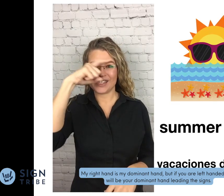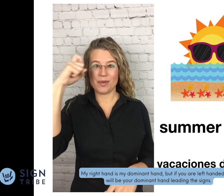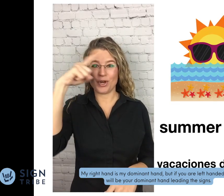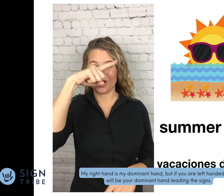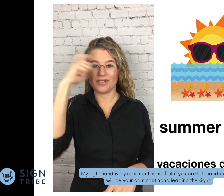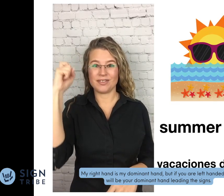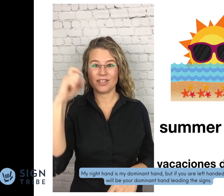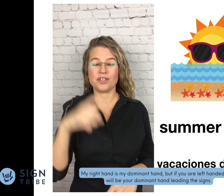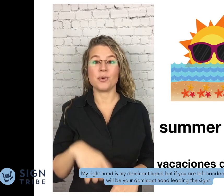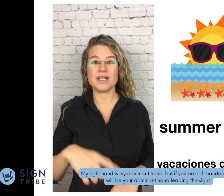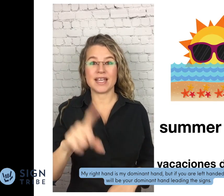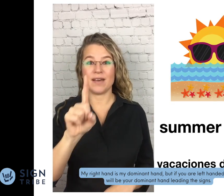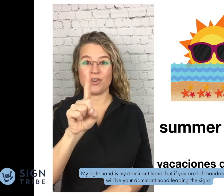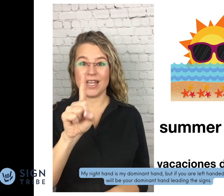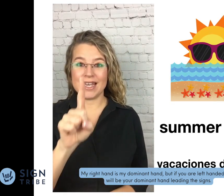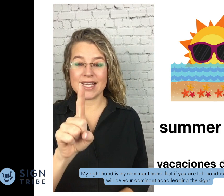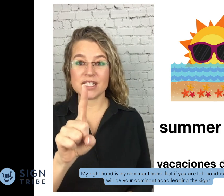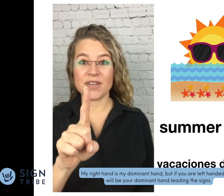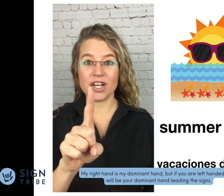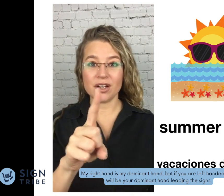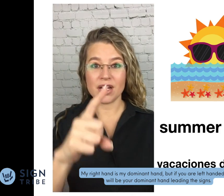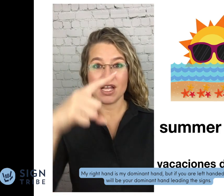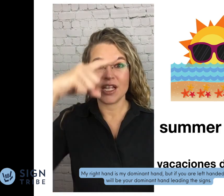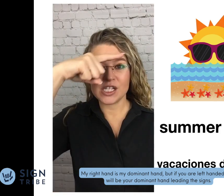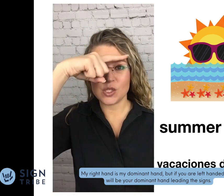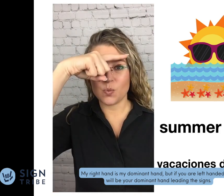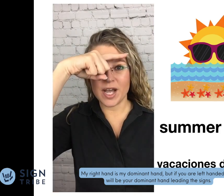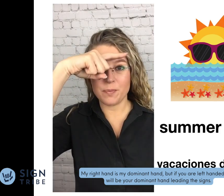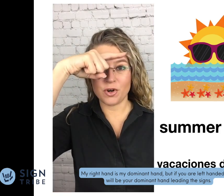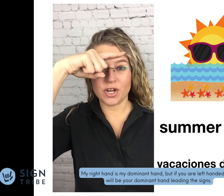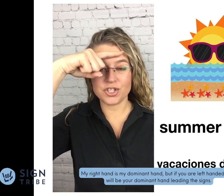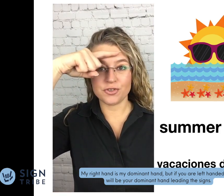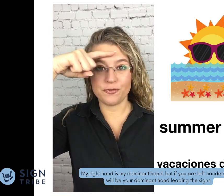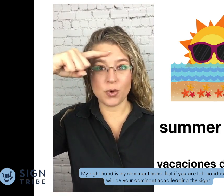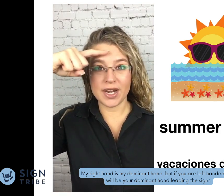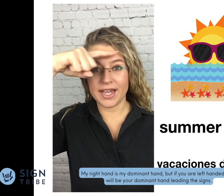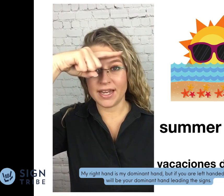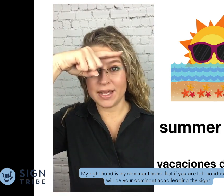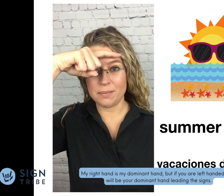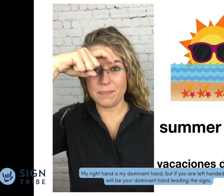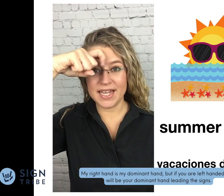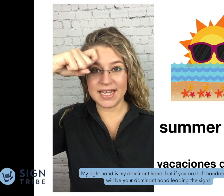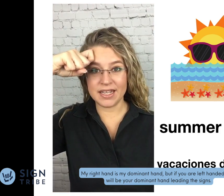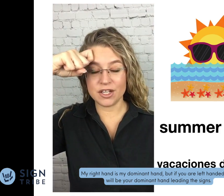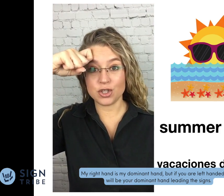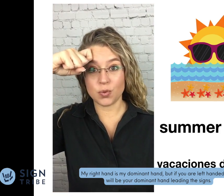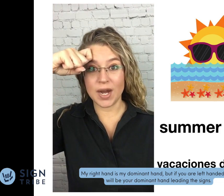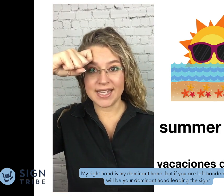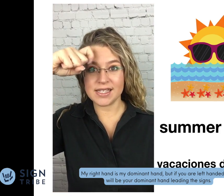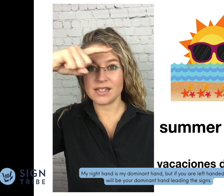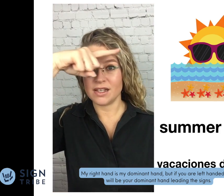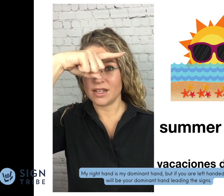Summer, you're going to have your index finger swipe across your forehead and bend it twice.